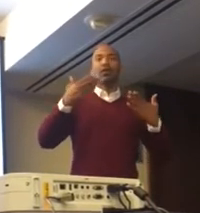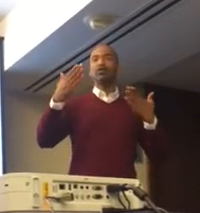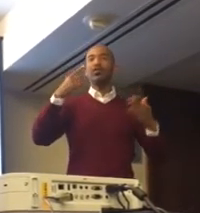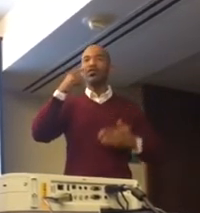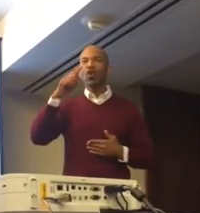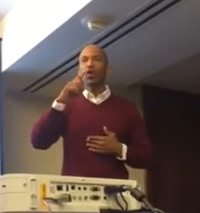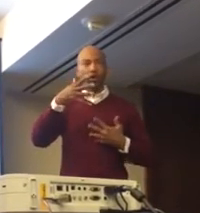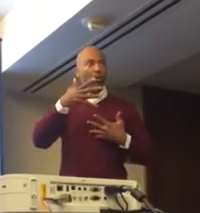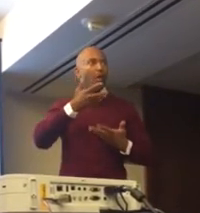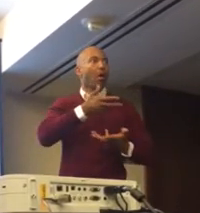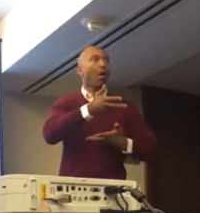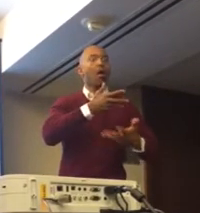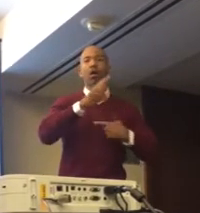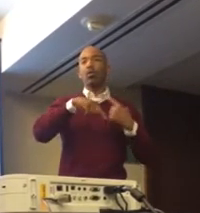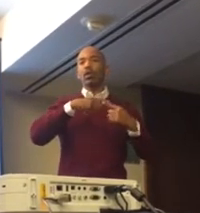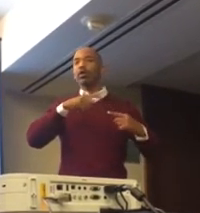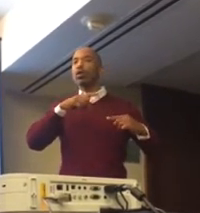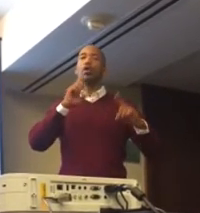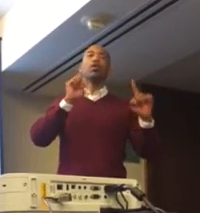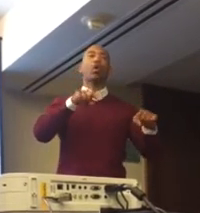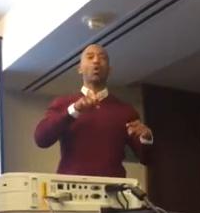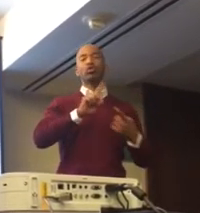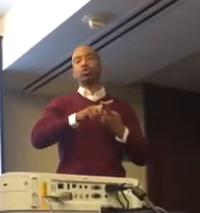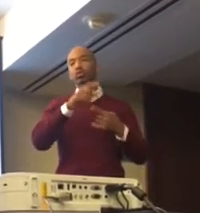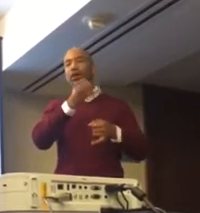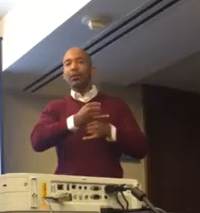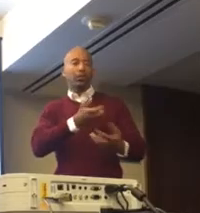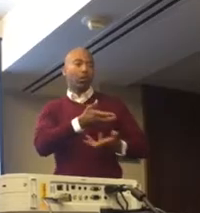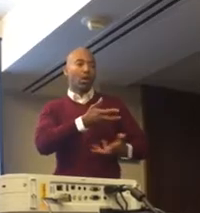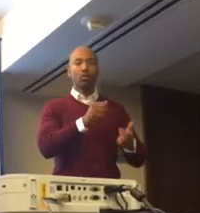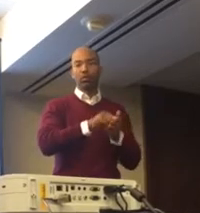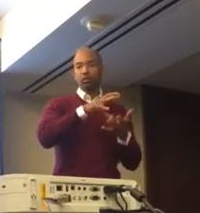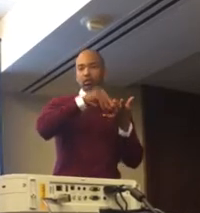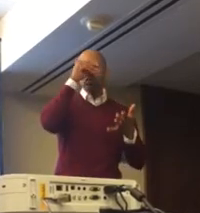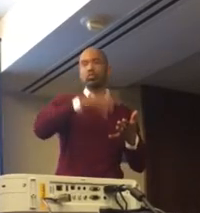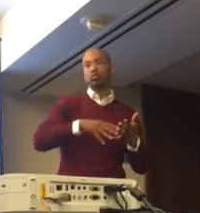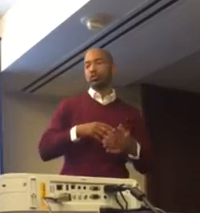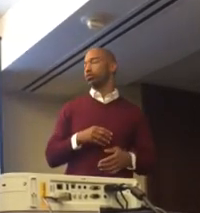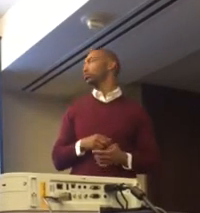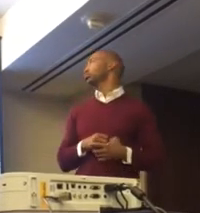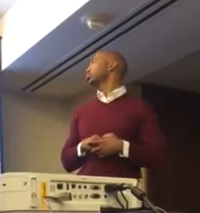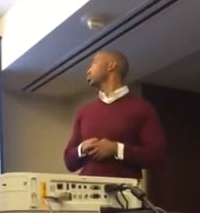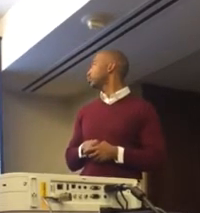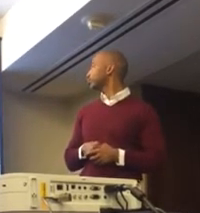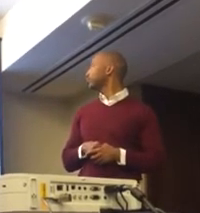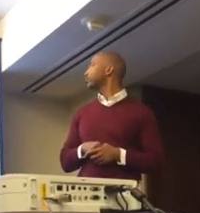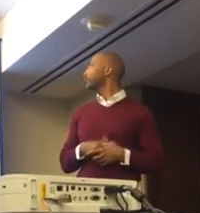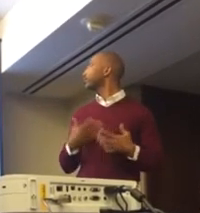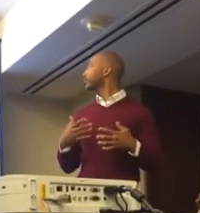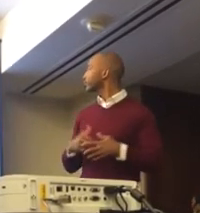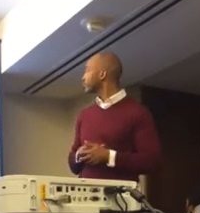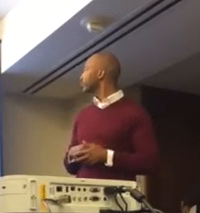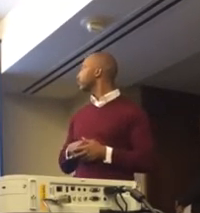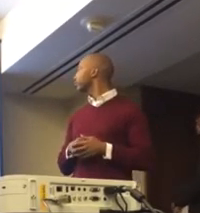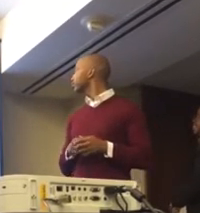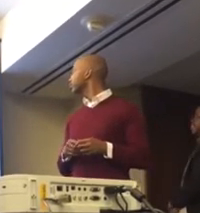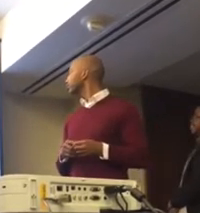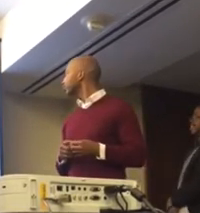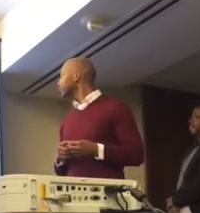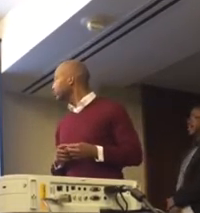you're encountering when you're coming across these students. All right, so it's cute.